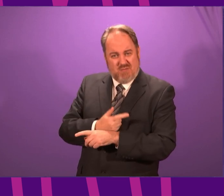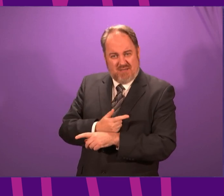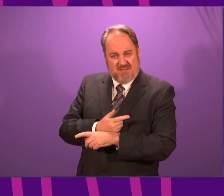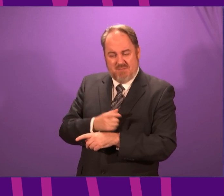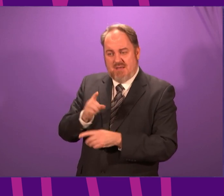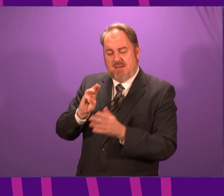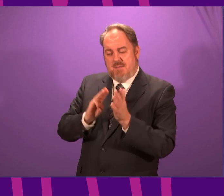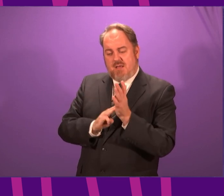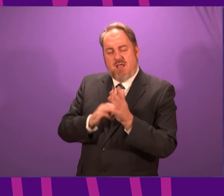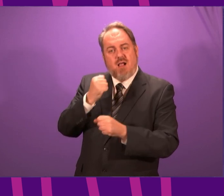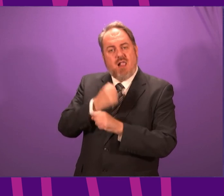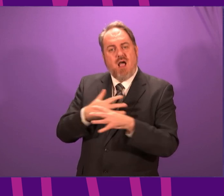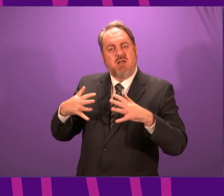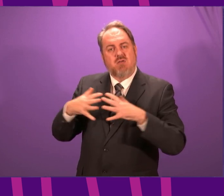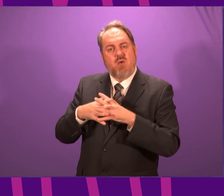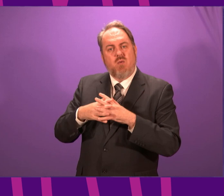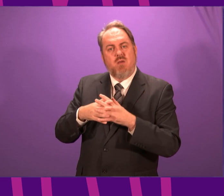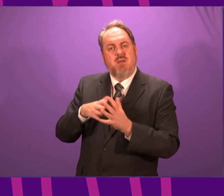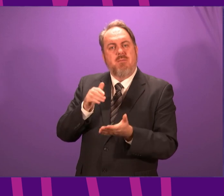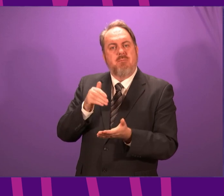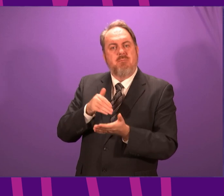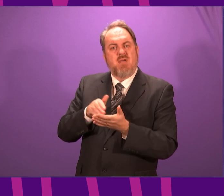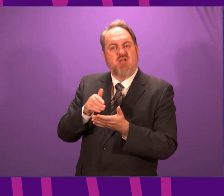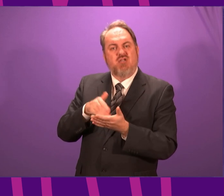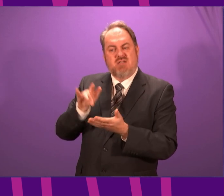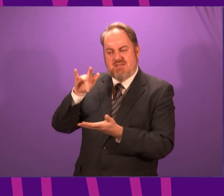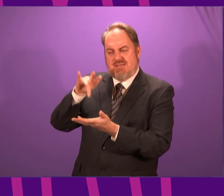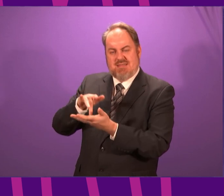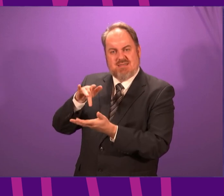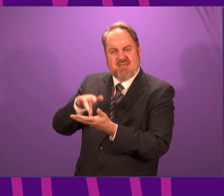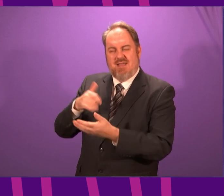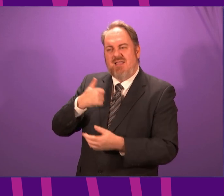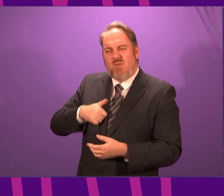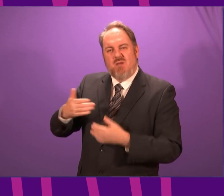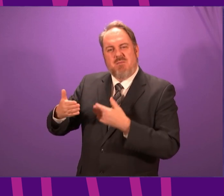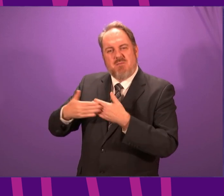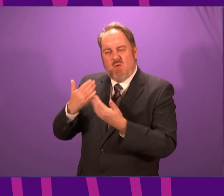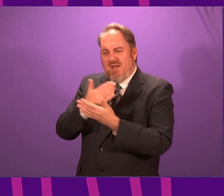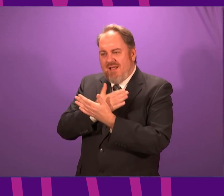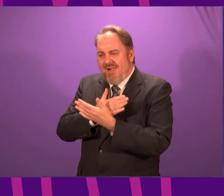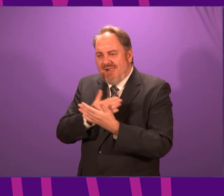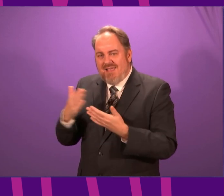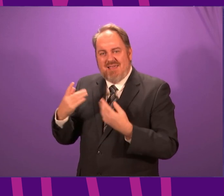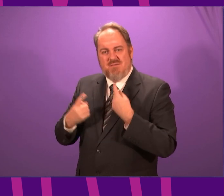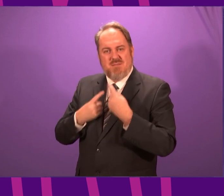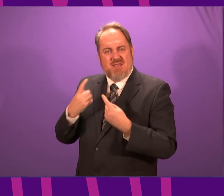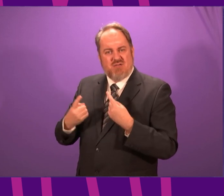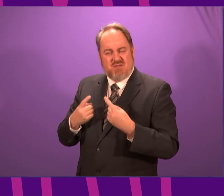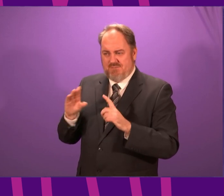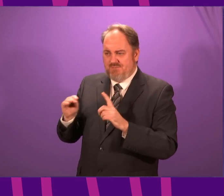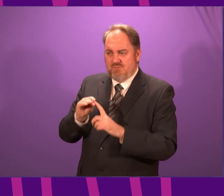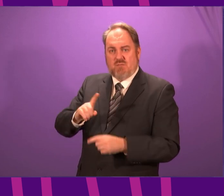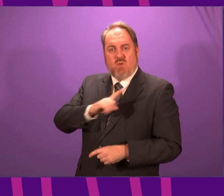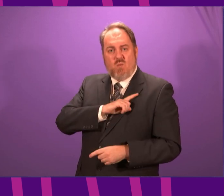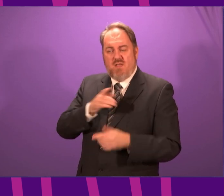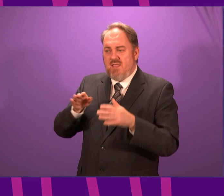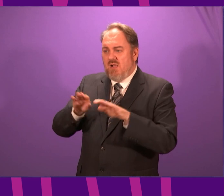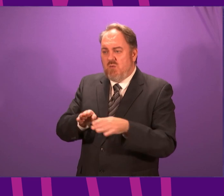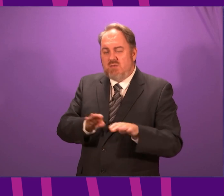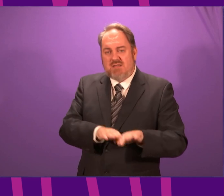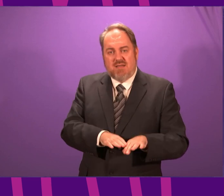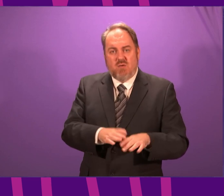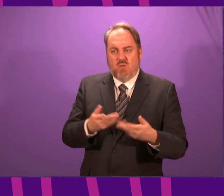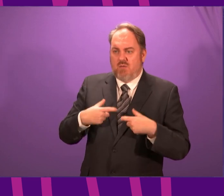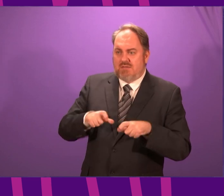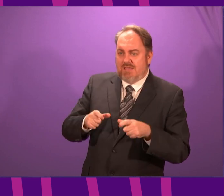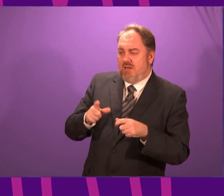Merchant City. They want better informed, evidence-led interventions so that at least some parts of the nighttime economy